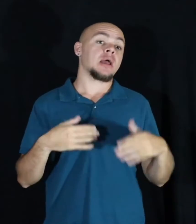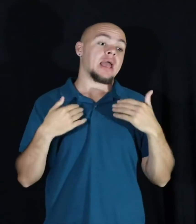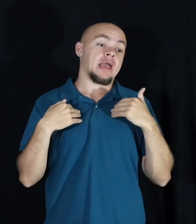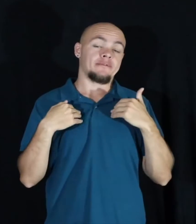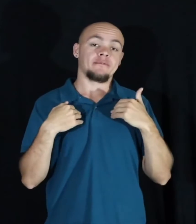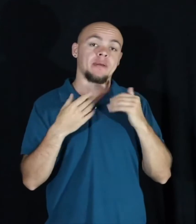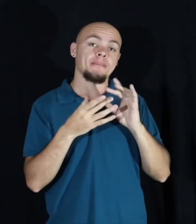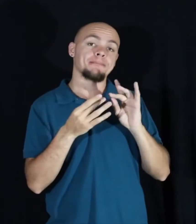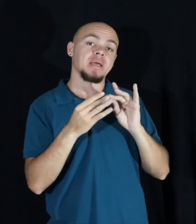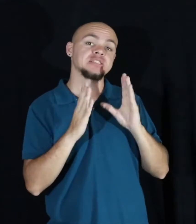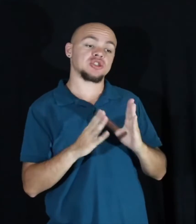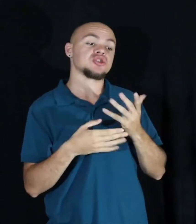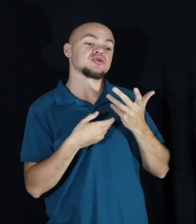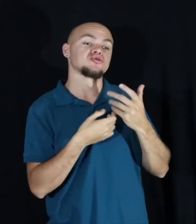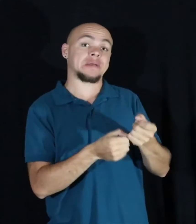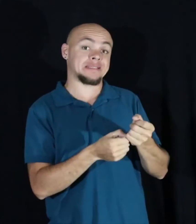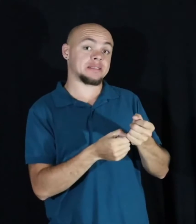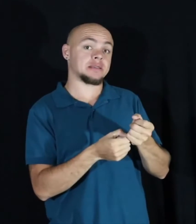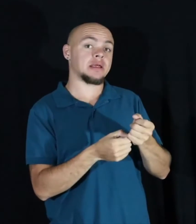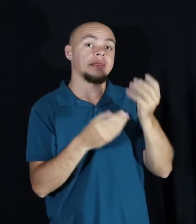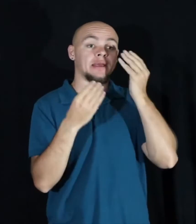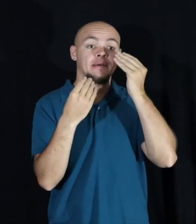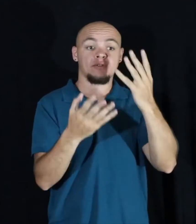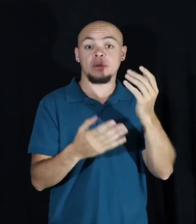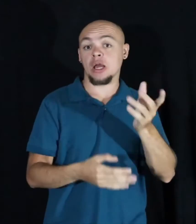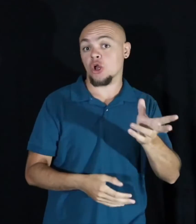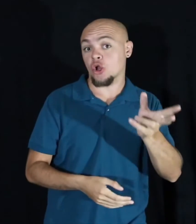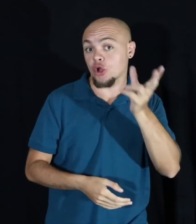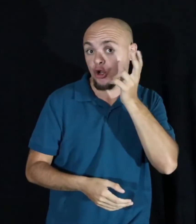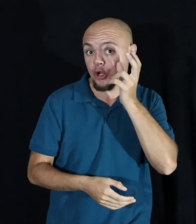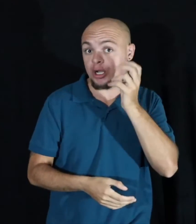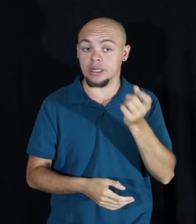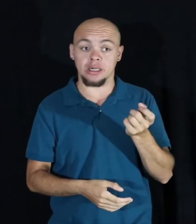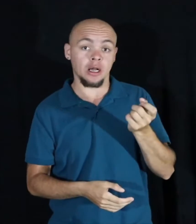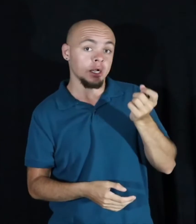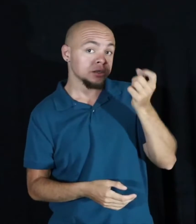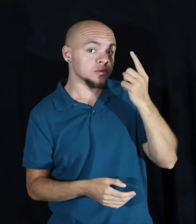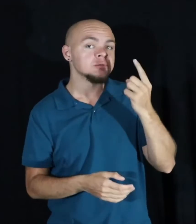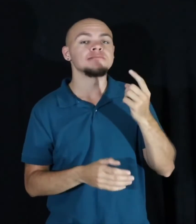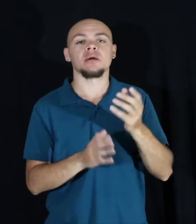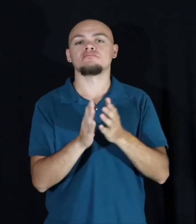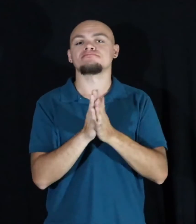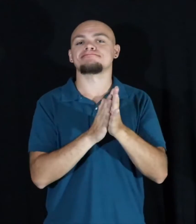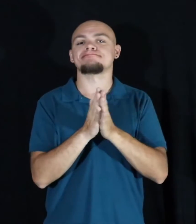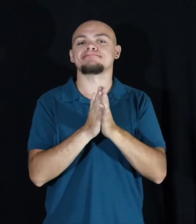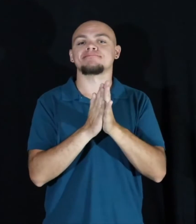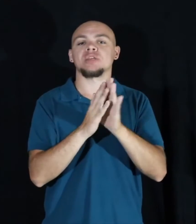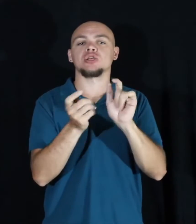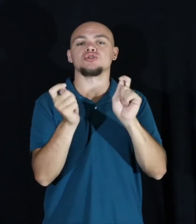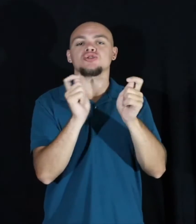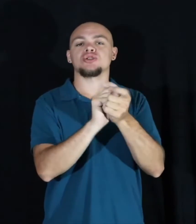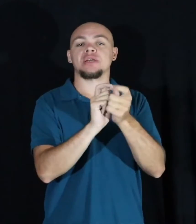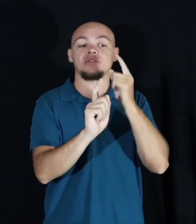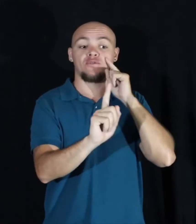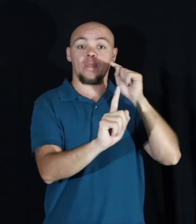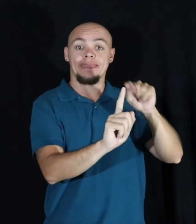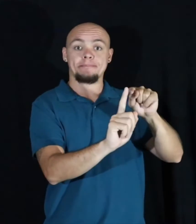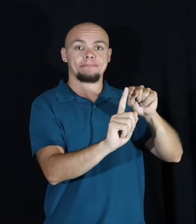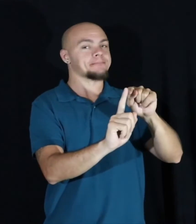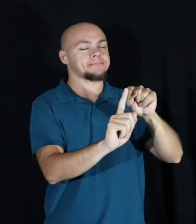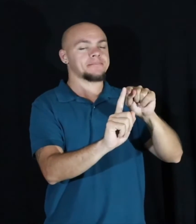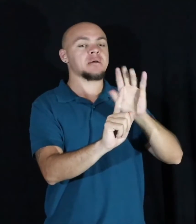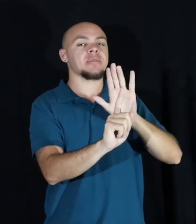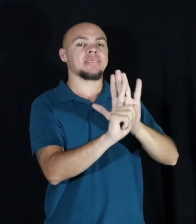messengers, the information can be heard, understood, and drive action to change, not just for them, but for